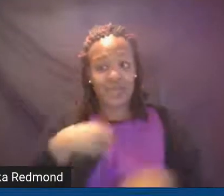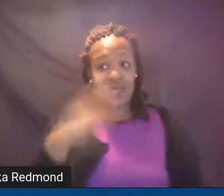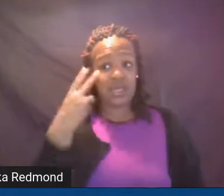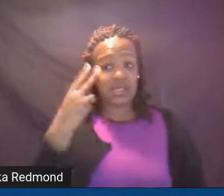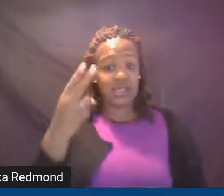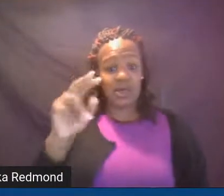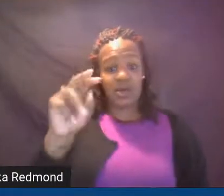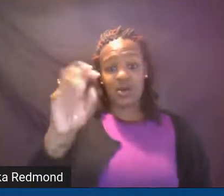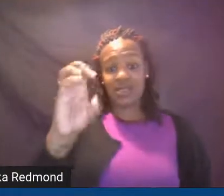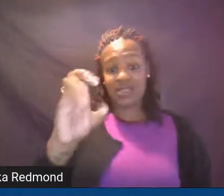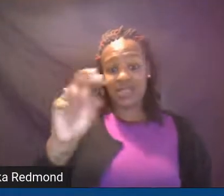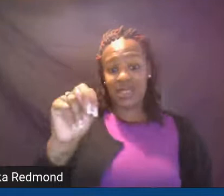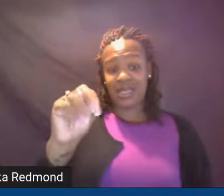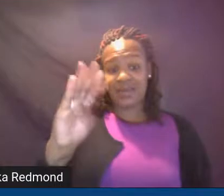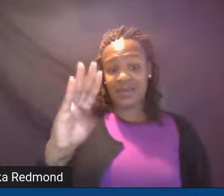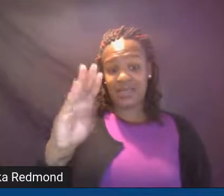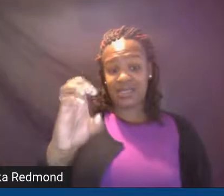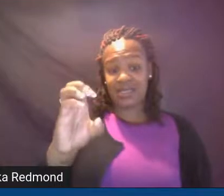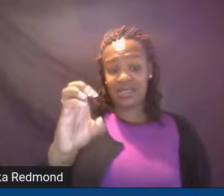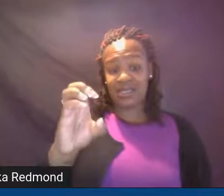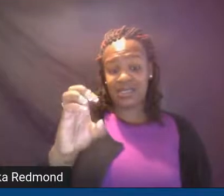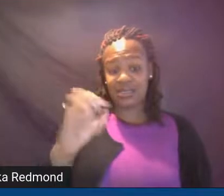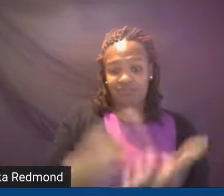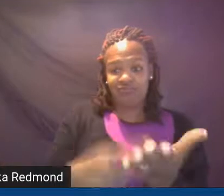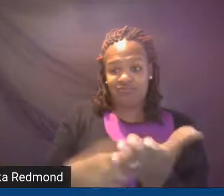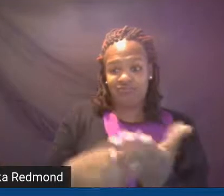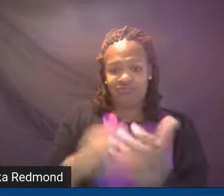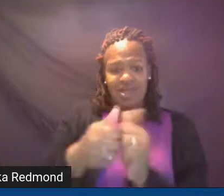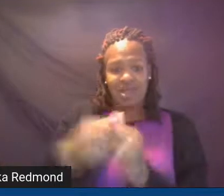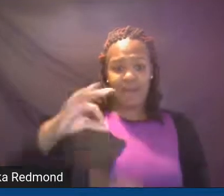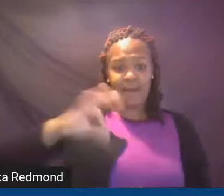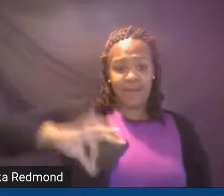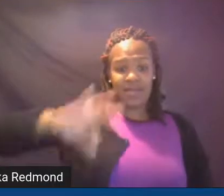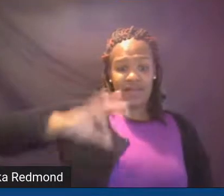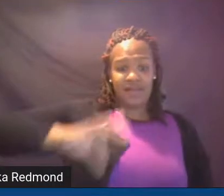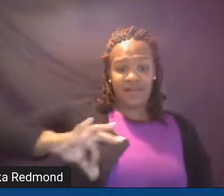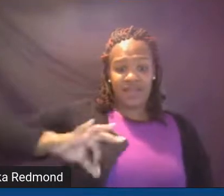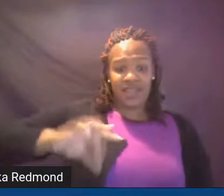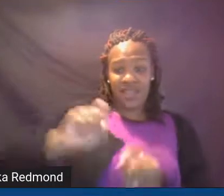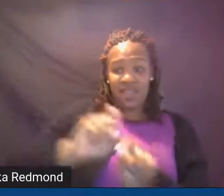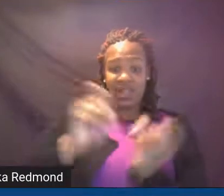yesterday that talked about how the benefit of the change or